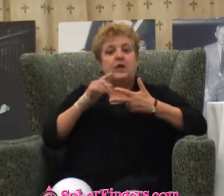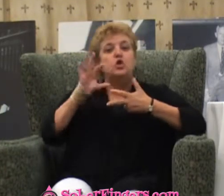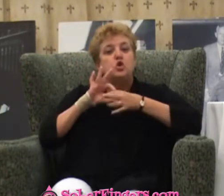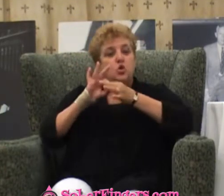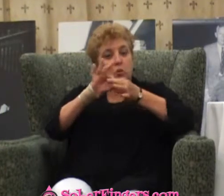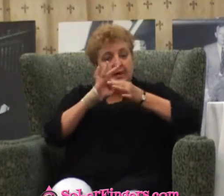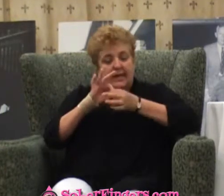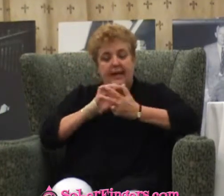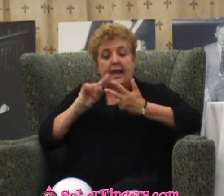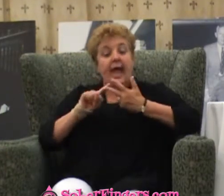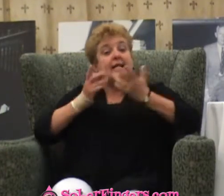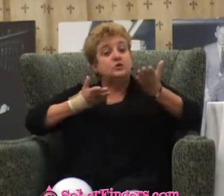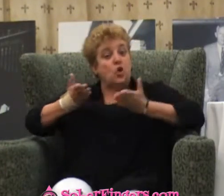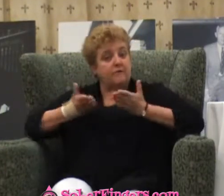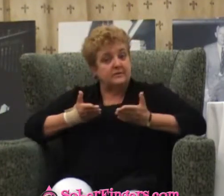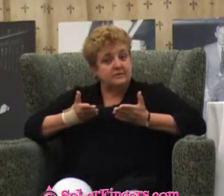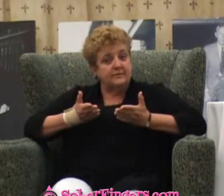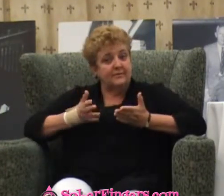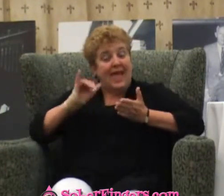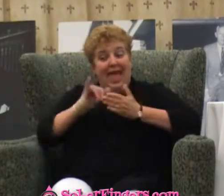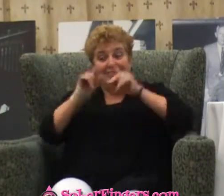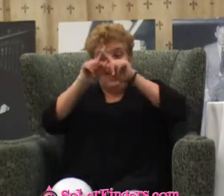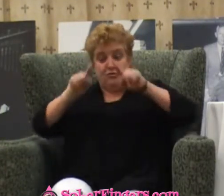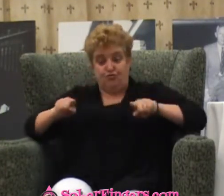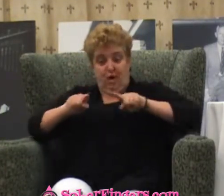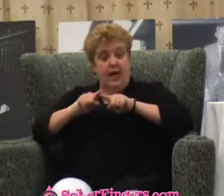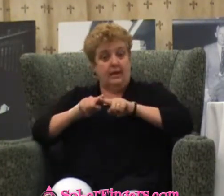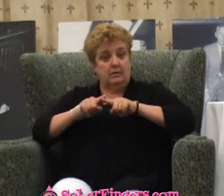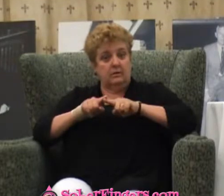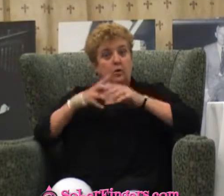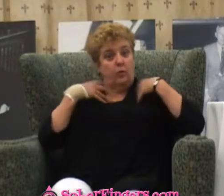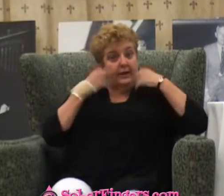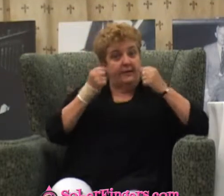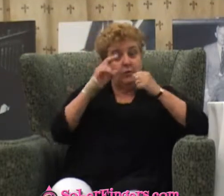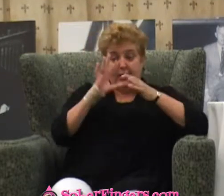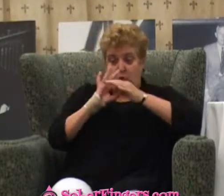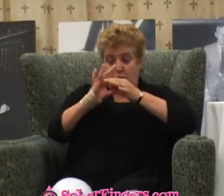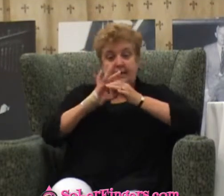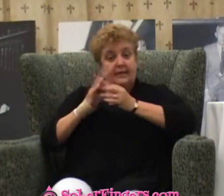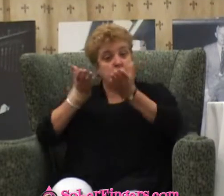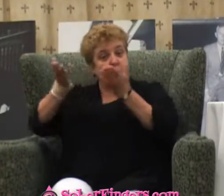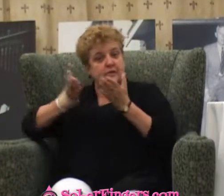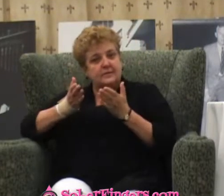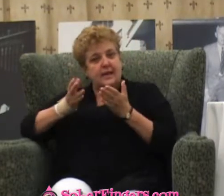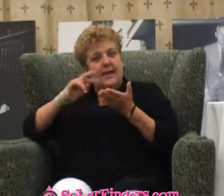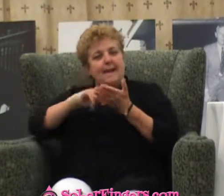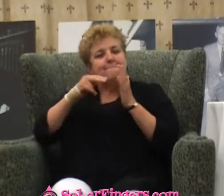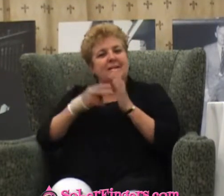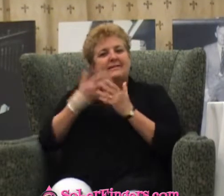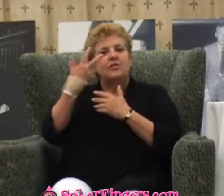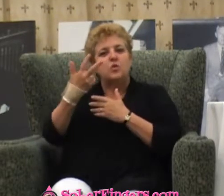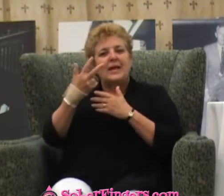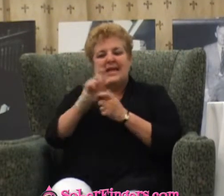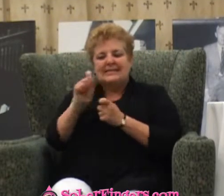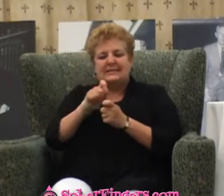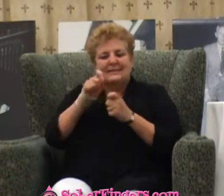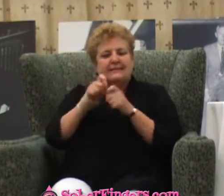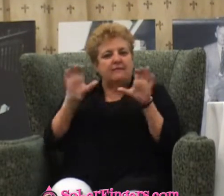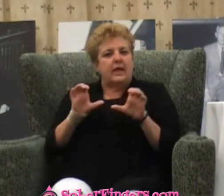experience that triangle, recovery, unity, and service, translates into three specific actions for me.